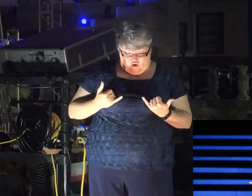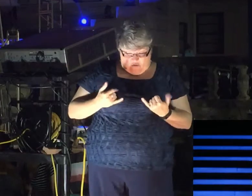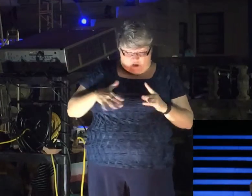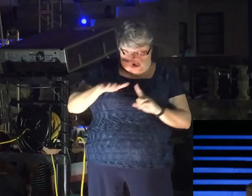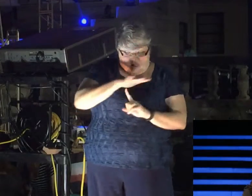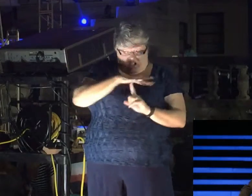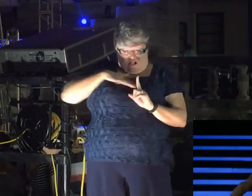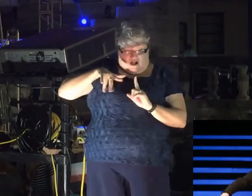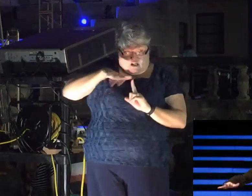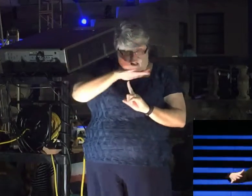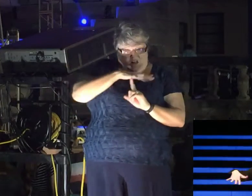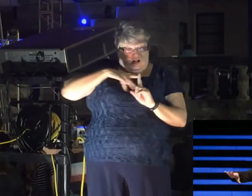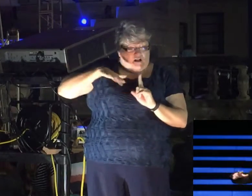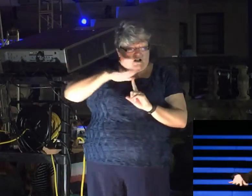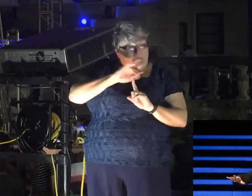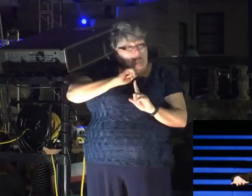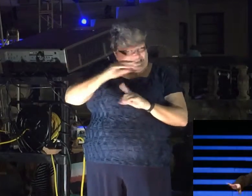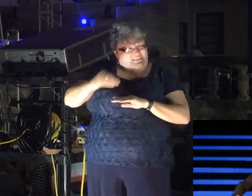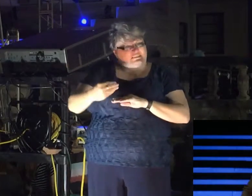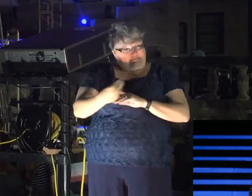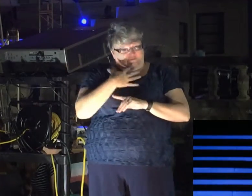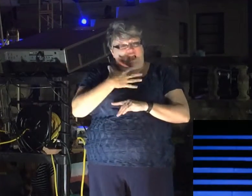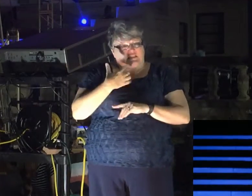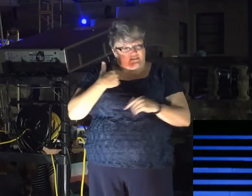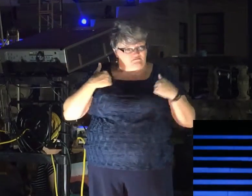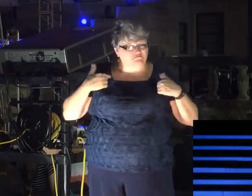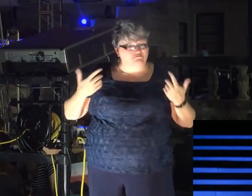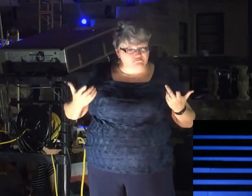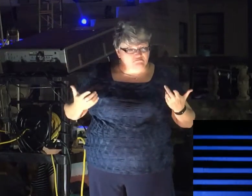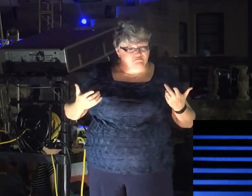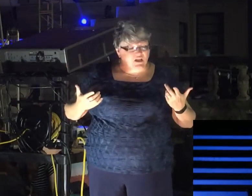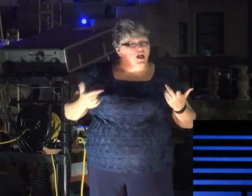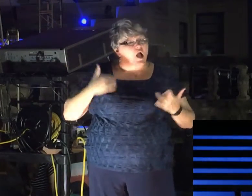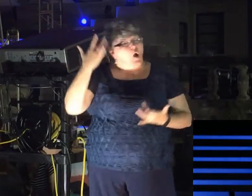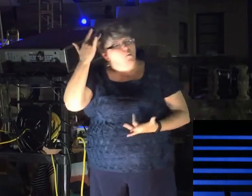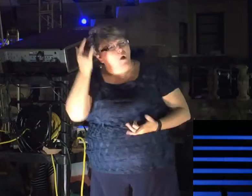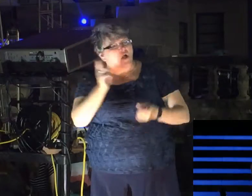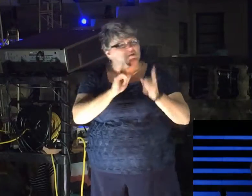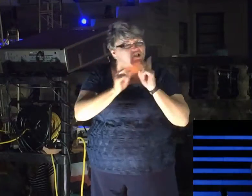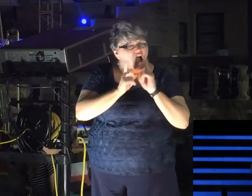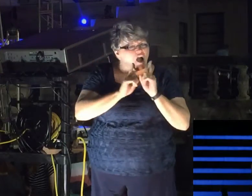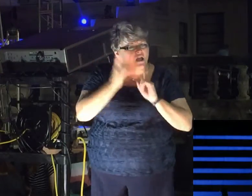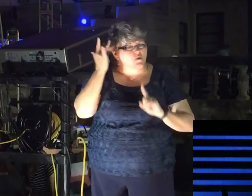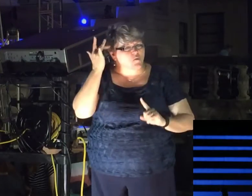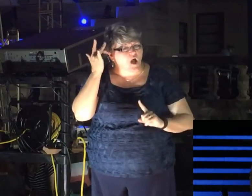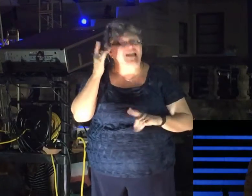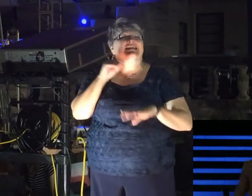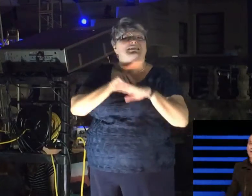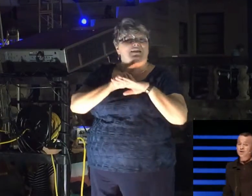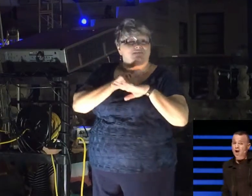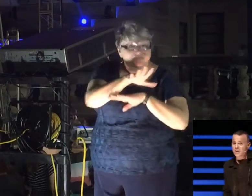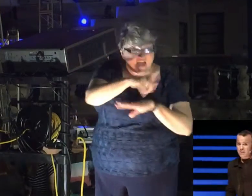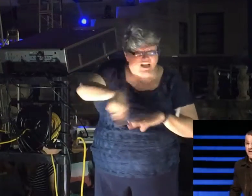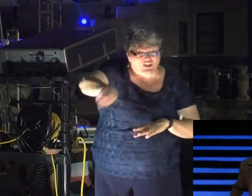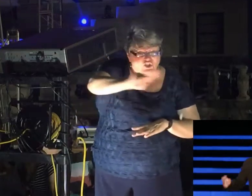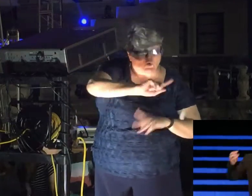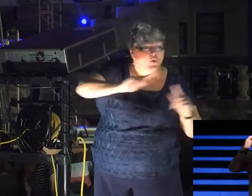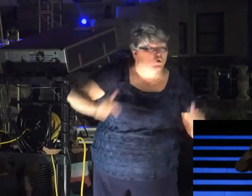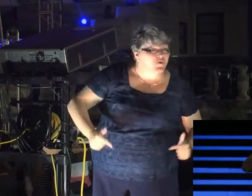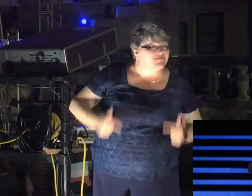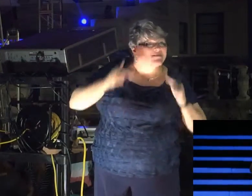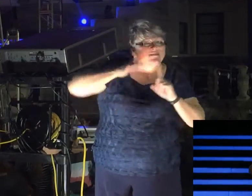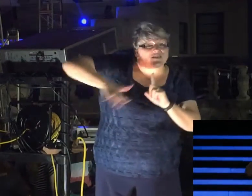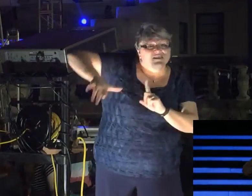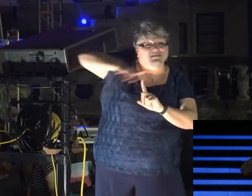you've been marinating in it. But it has affected you. And the reason why I'm talking about it is because it's affected